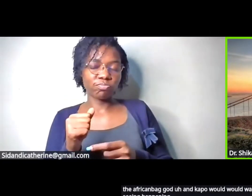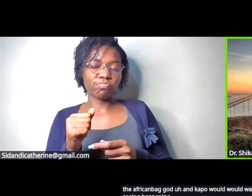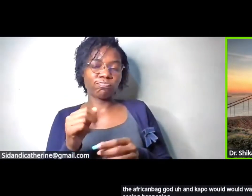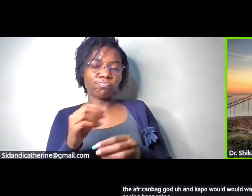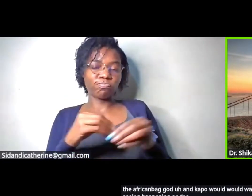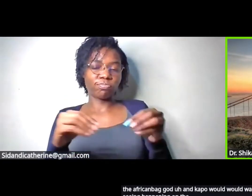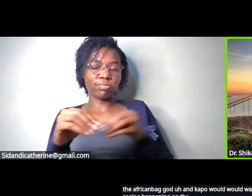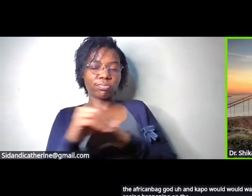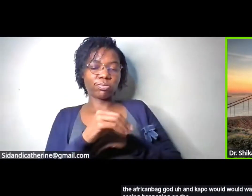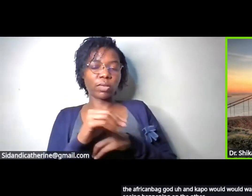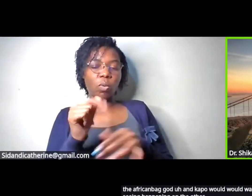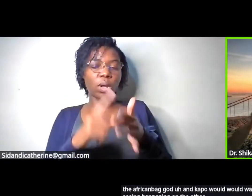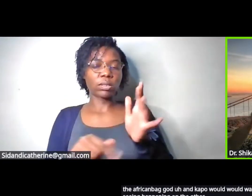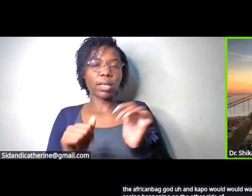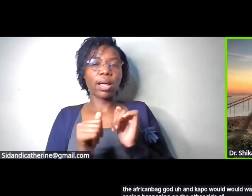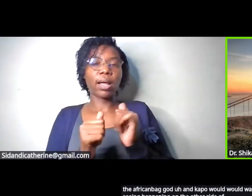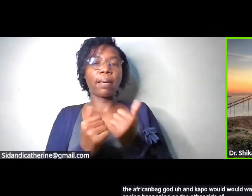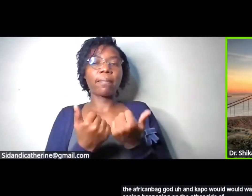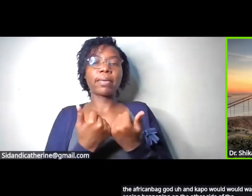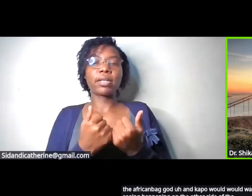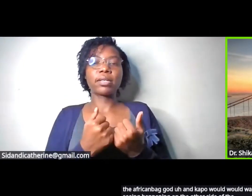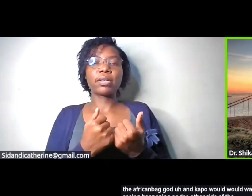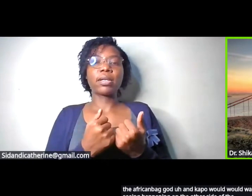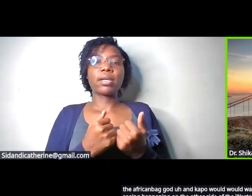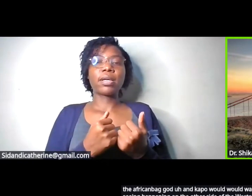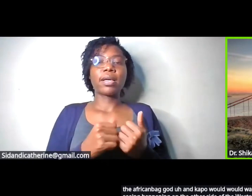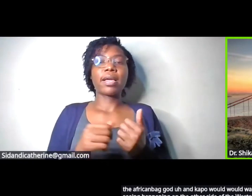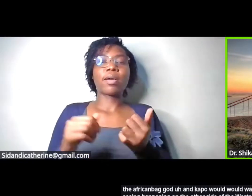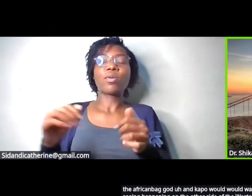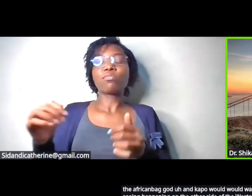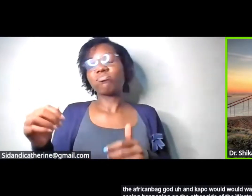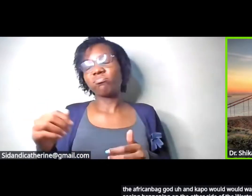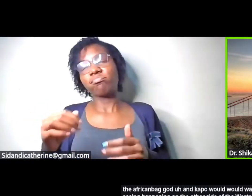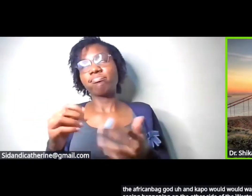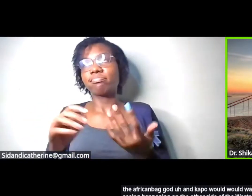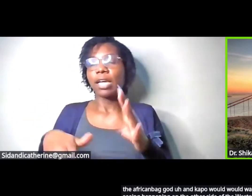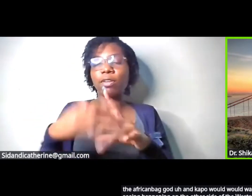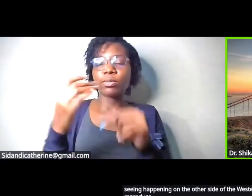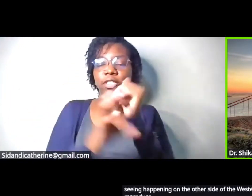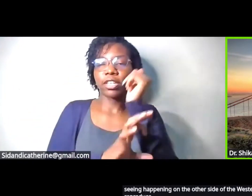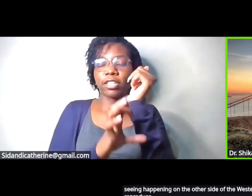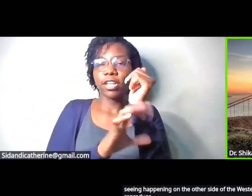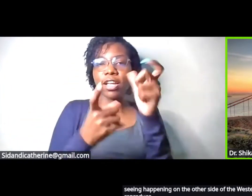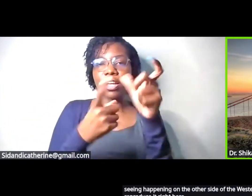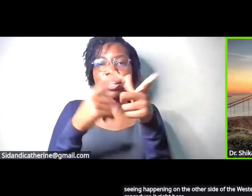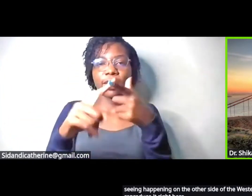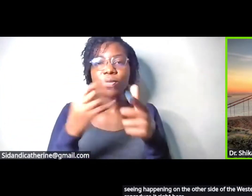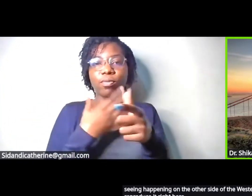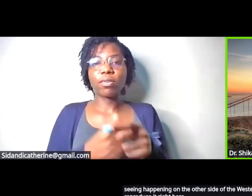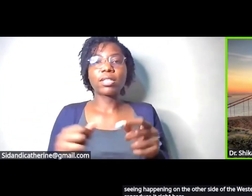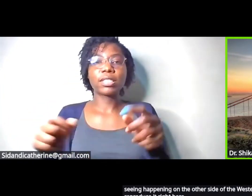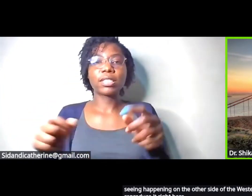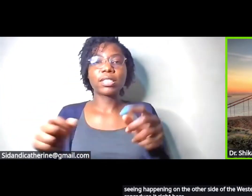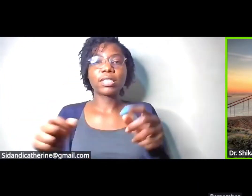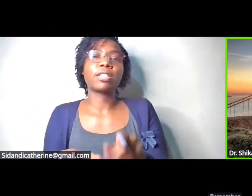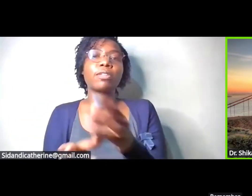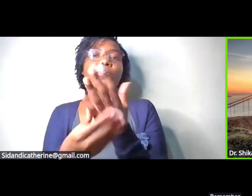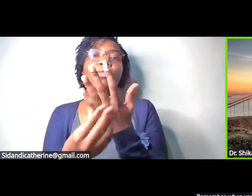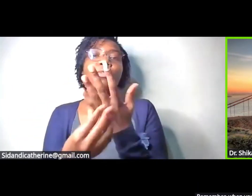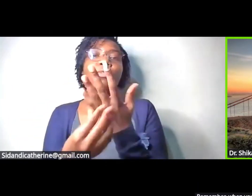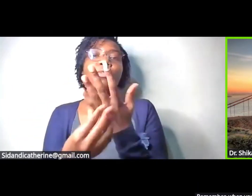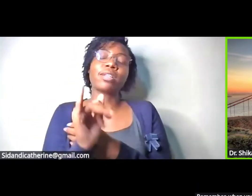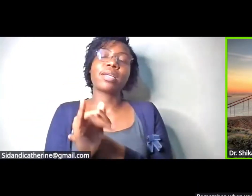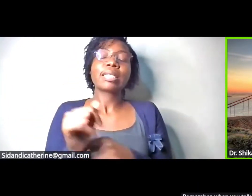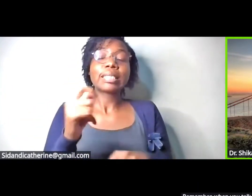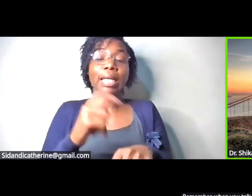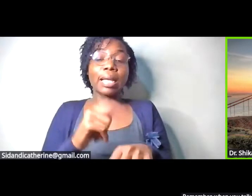side of the Western culture, and they want to reproduce it right here. Remember, when you talk about social